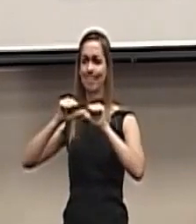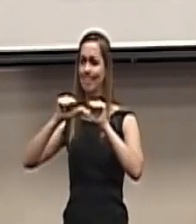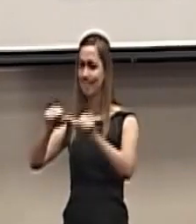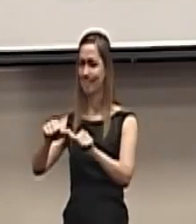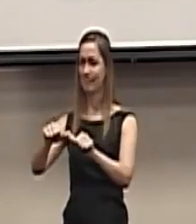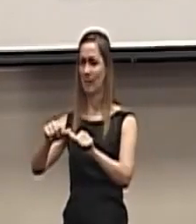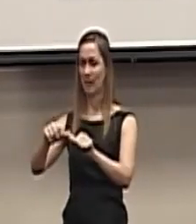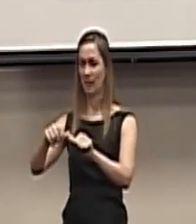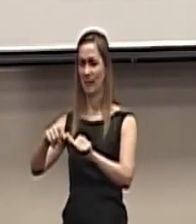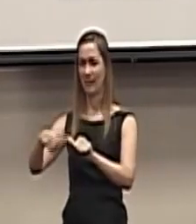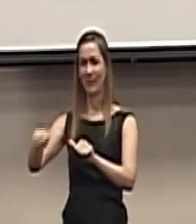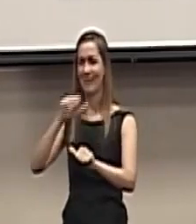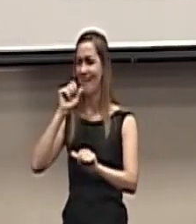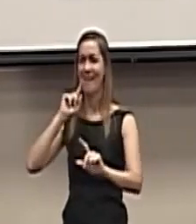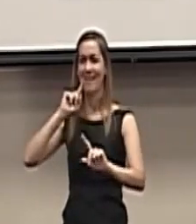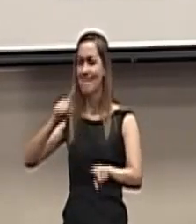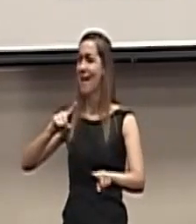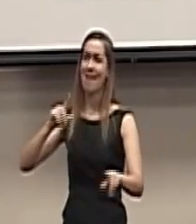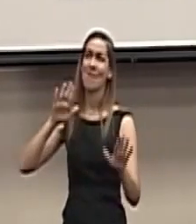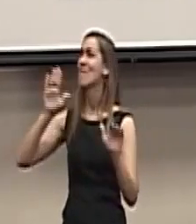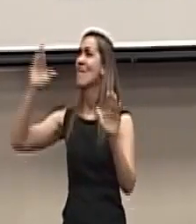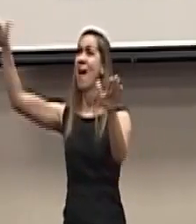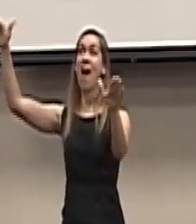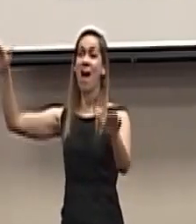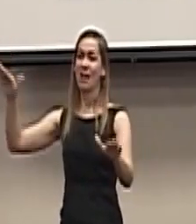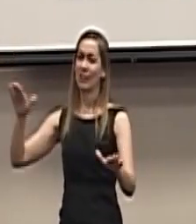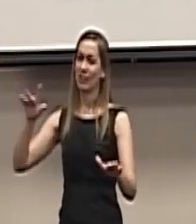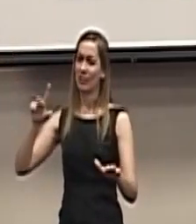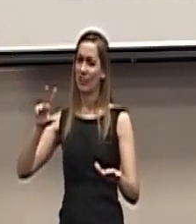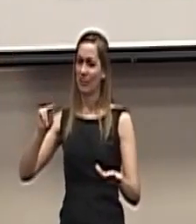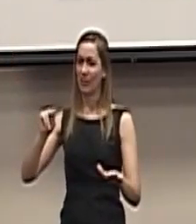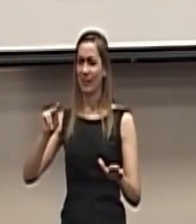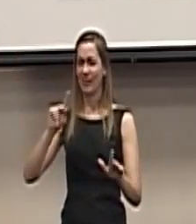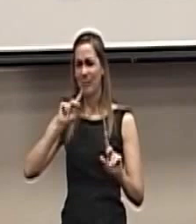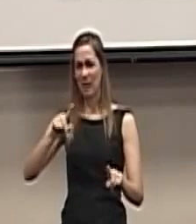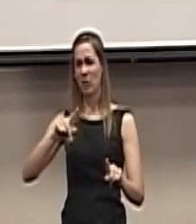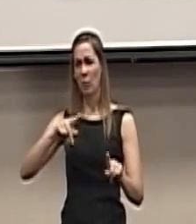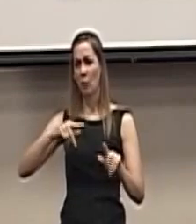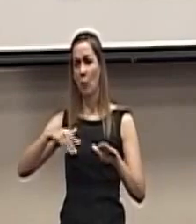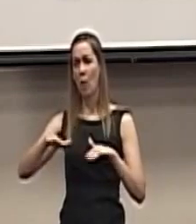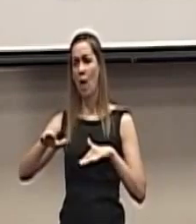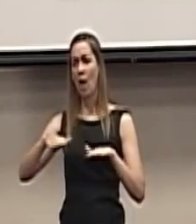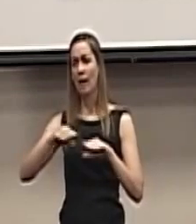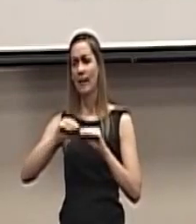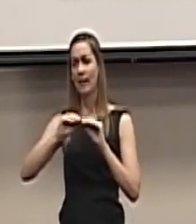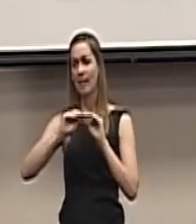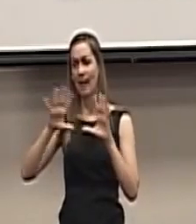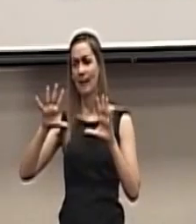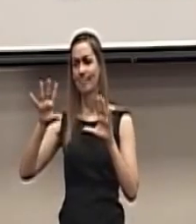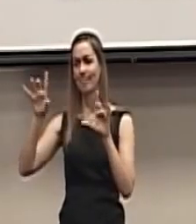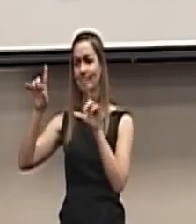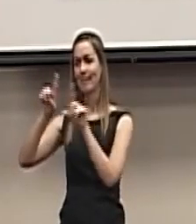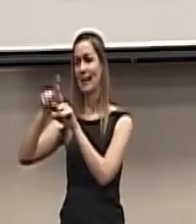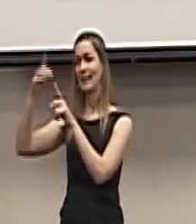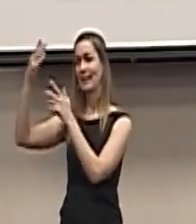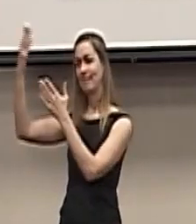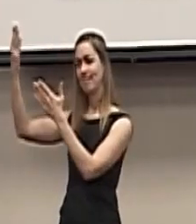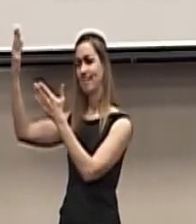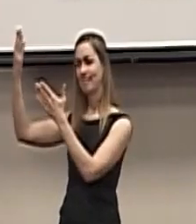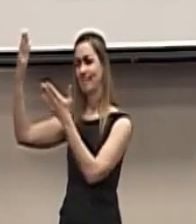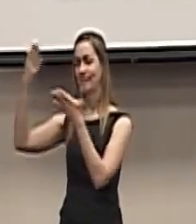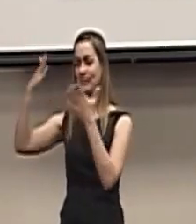not been commanded to fly. You've been commanded to walk in the light as he is in the light. Let's pray together.